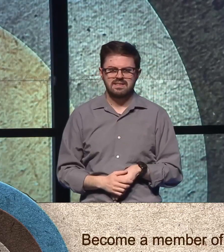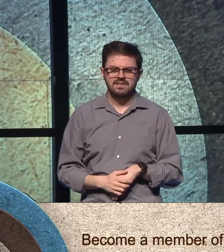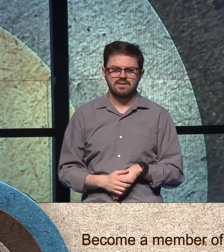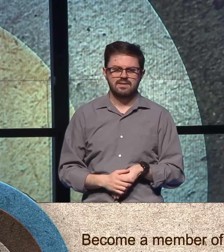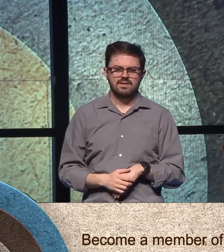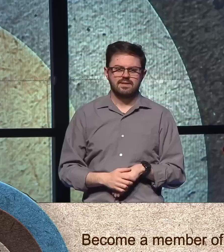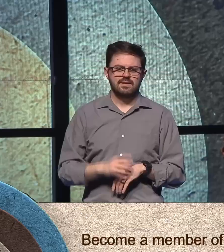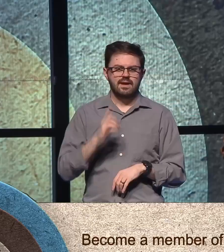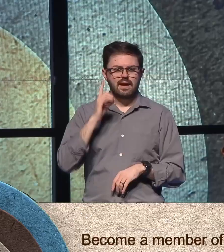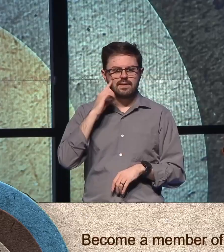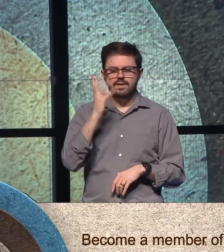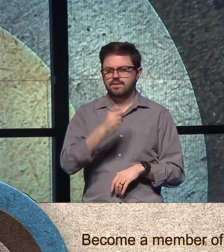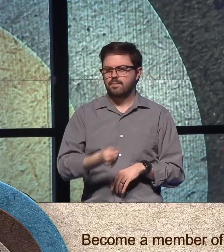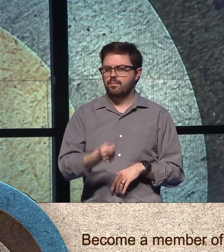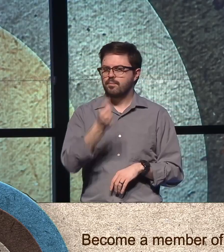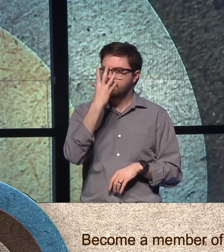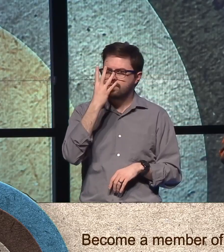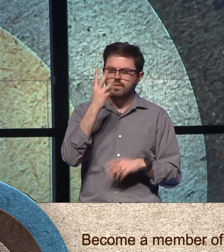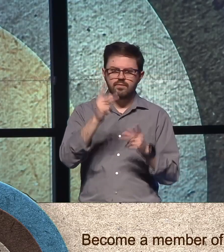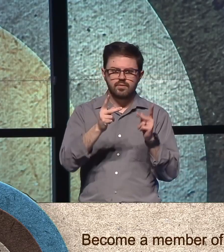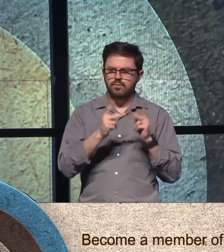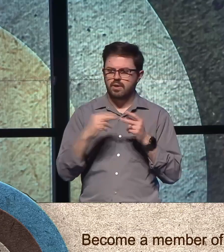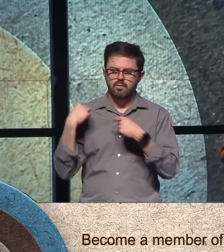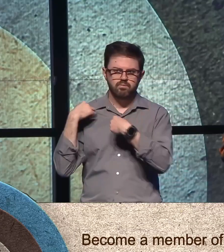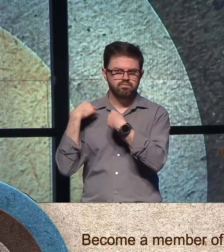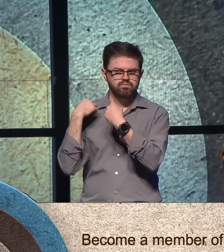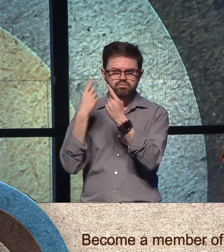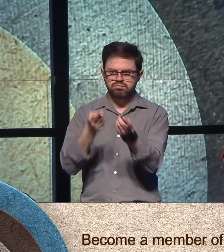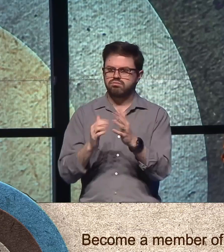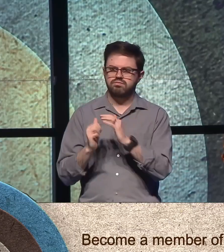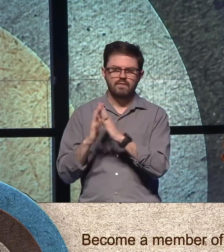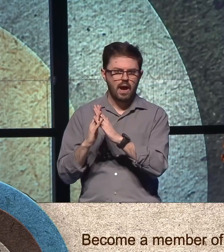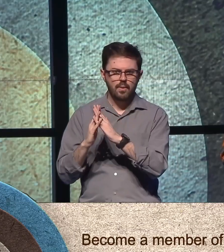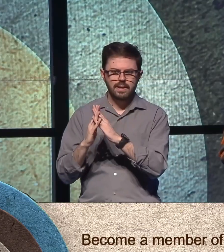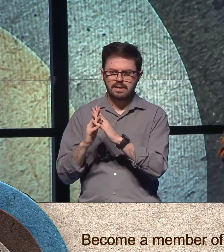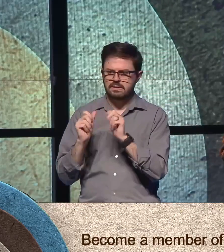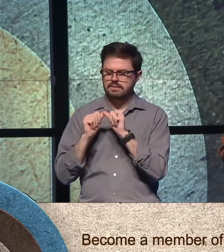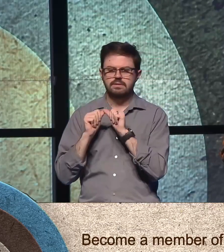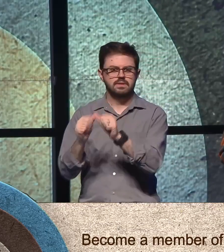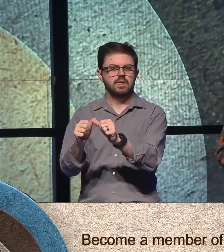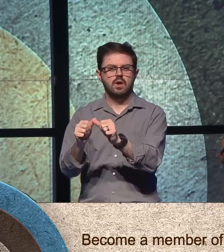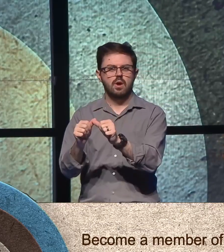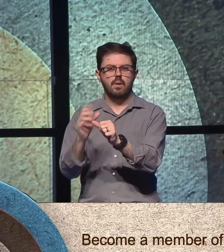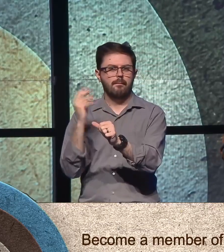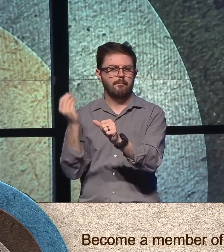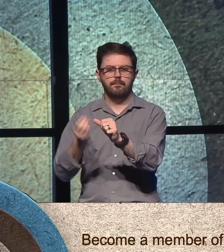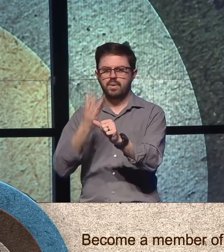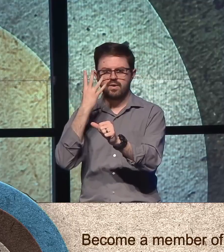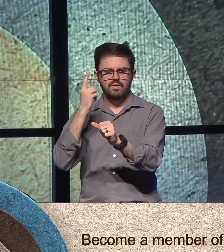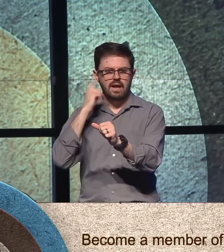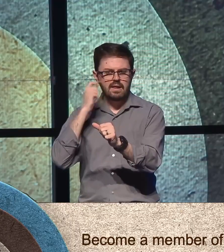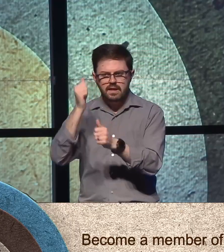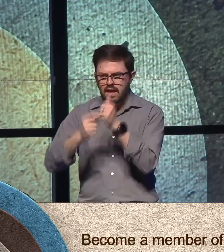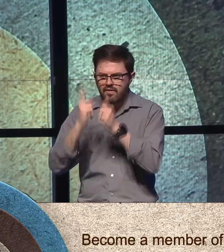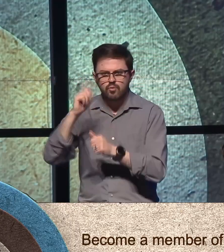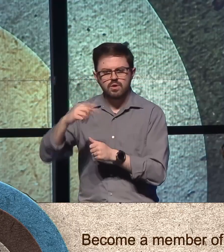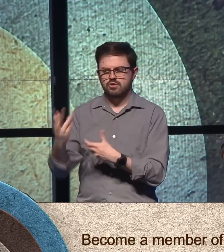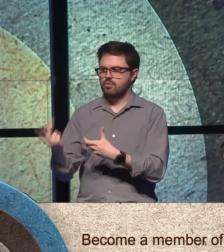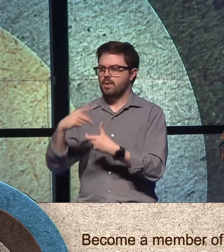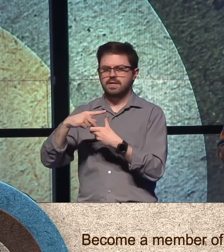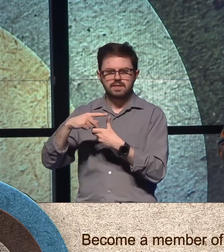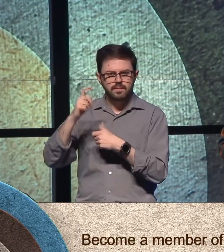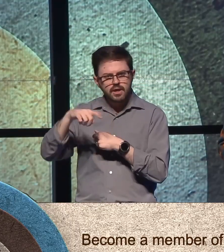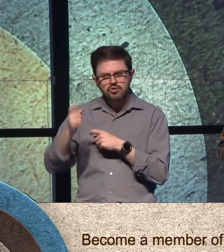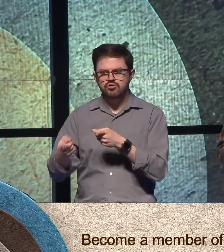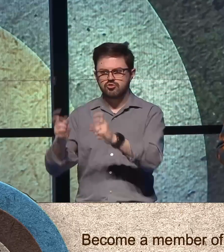I think it's been a beautiful place since it started, and I think it continues to be that. And I think everybody should be a member. I think everybody should give their